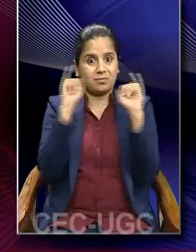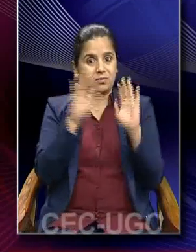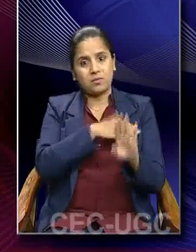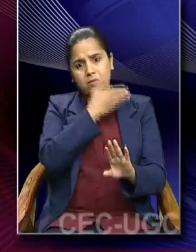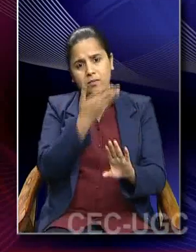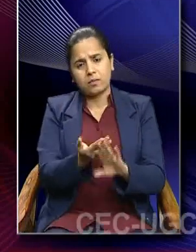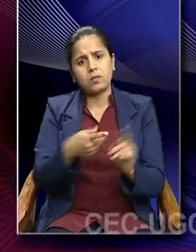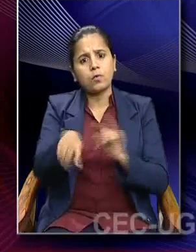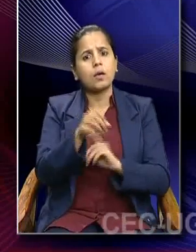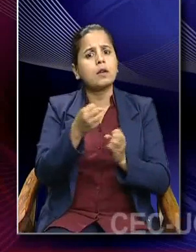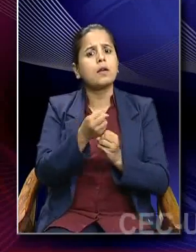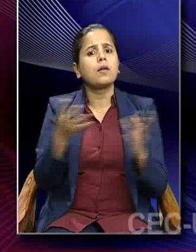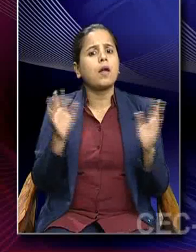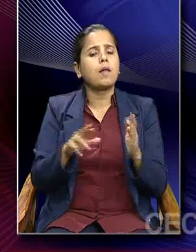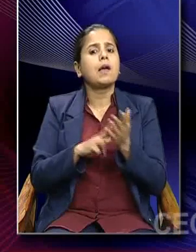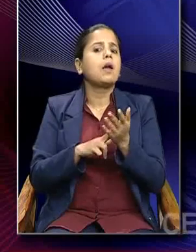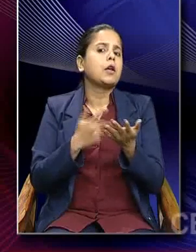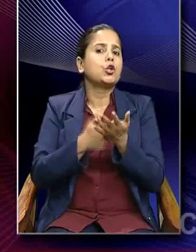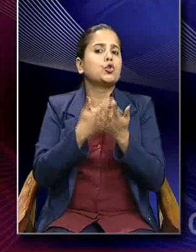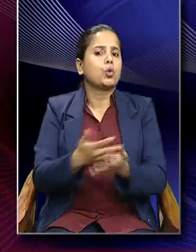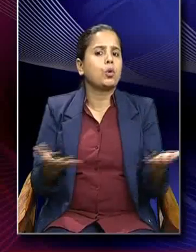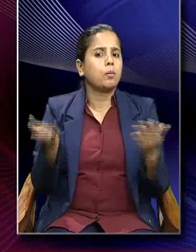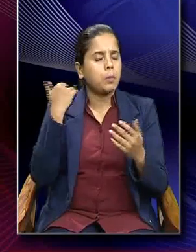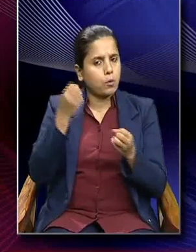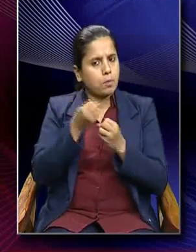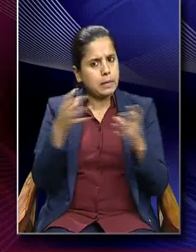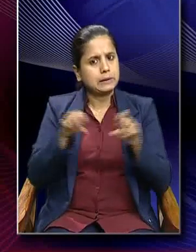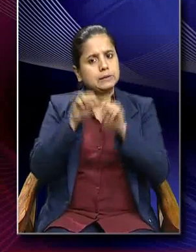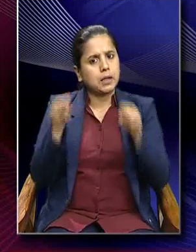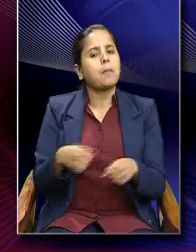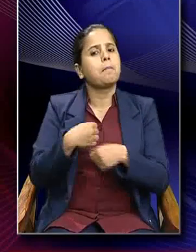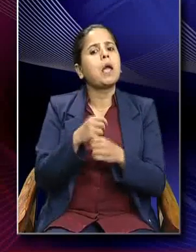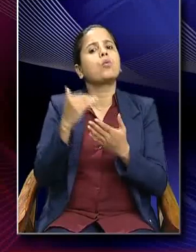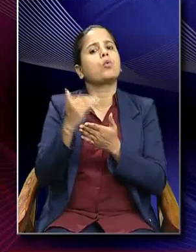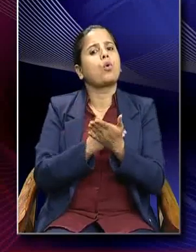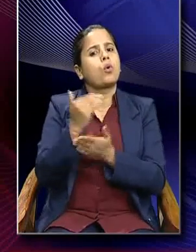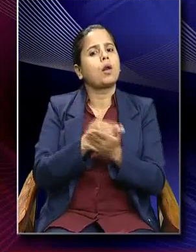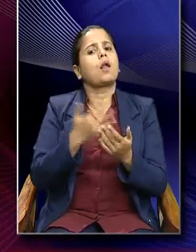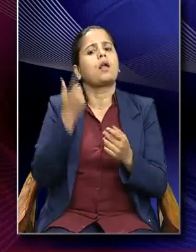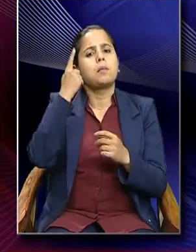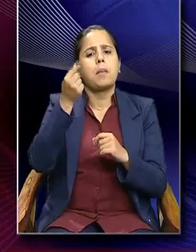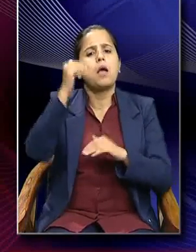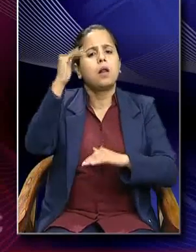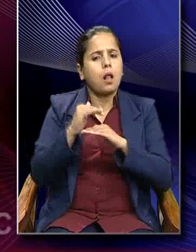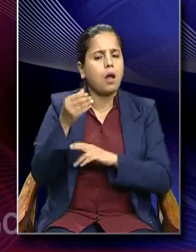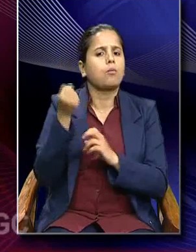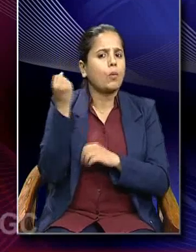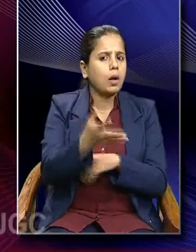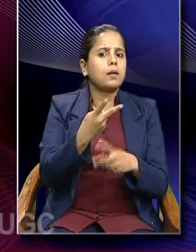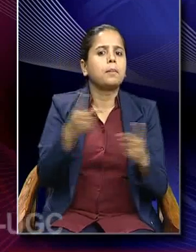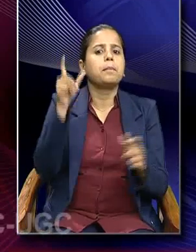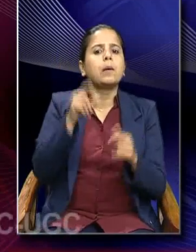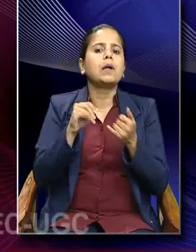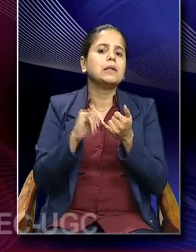several energy access schemes have been designed, various subsidies have been designed in order to